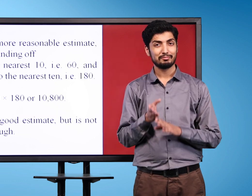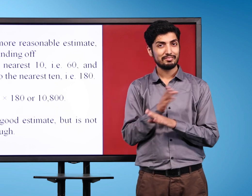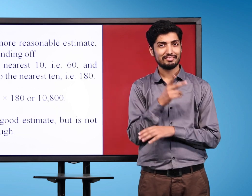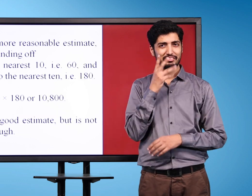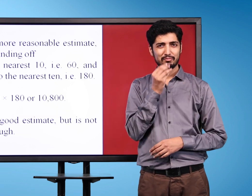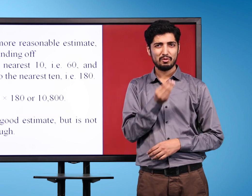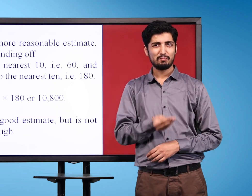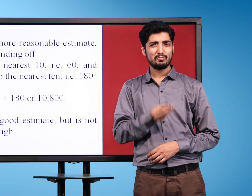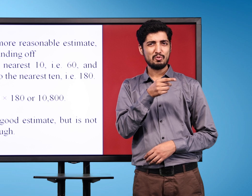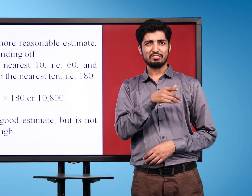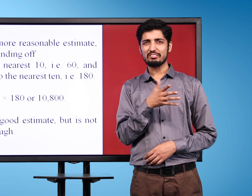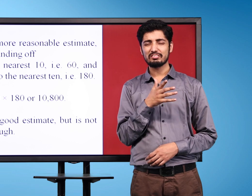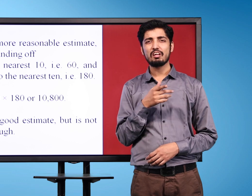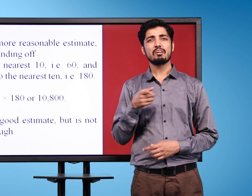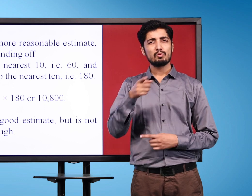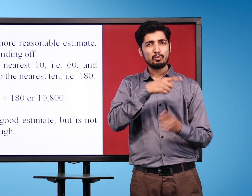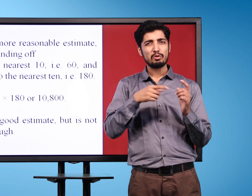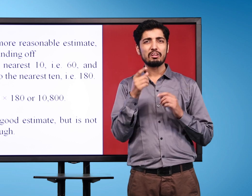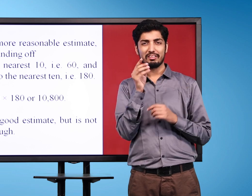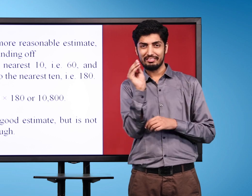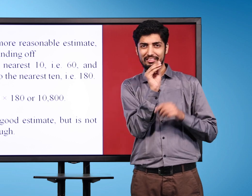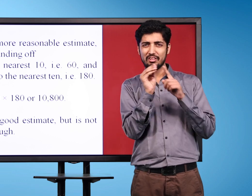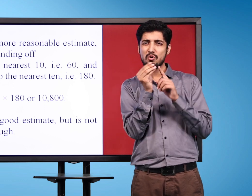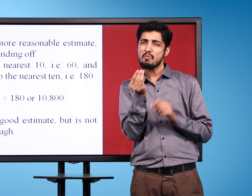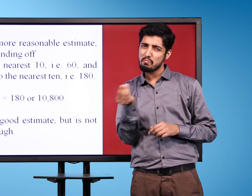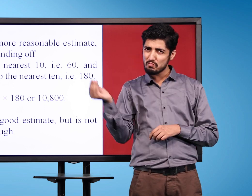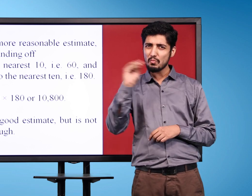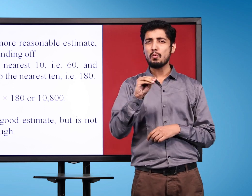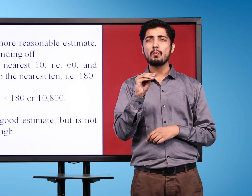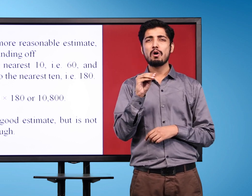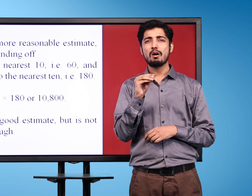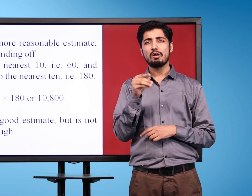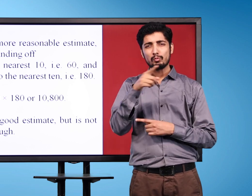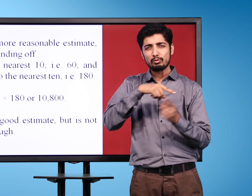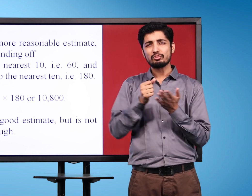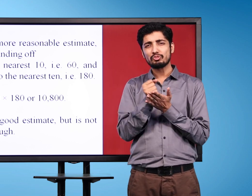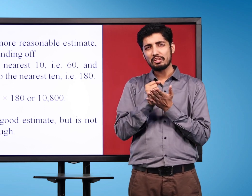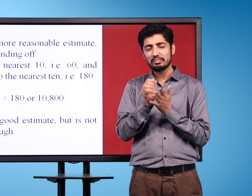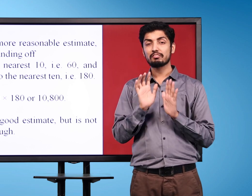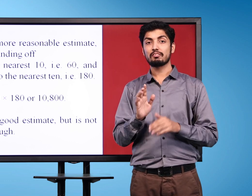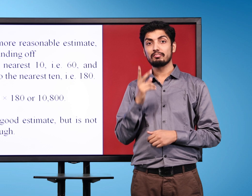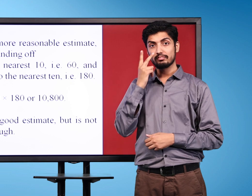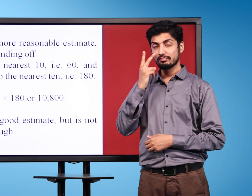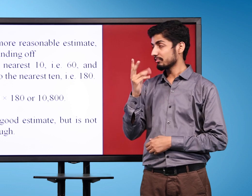To get a more reasonable estimate, we try rounding off 63 to the nearest 10.